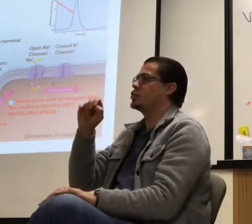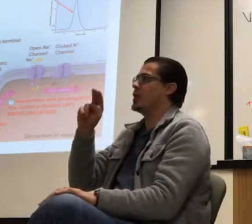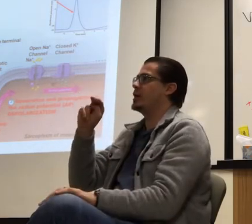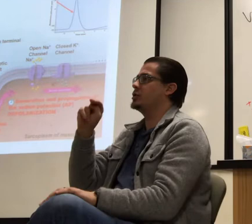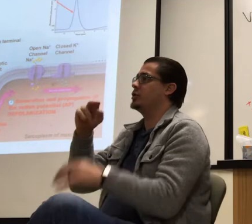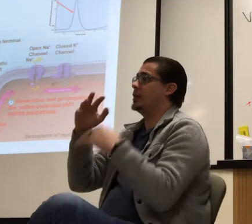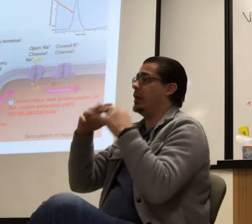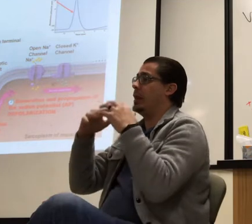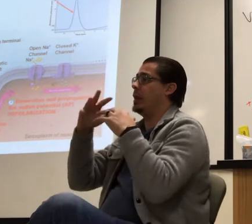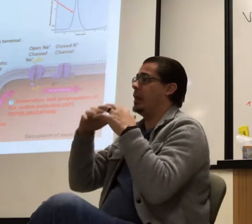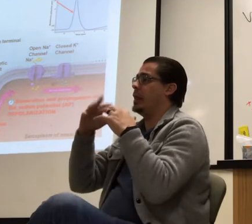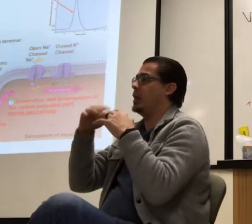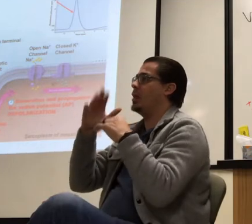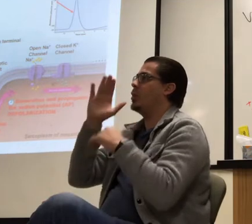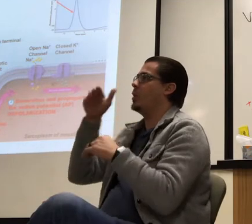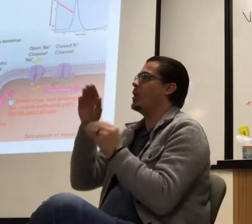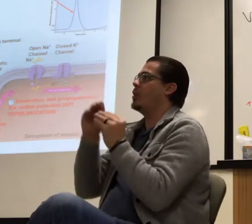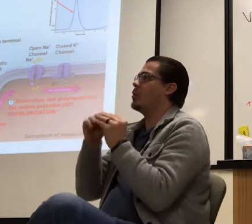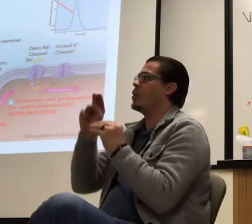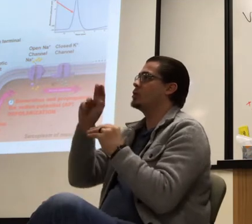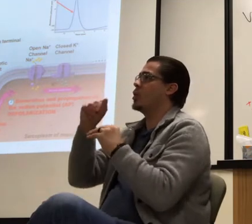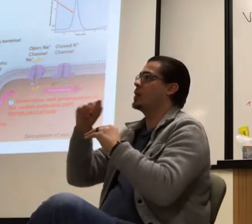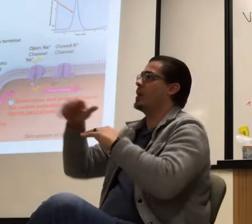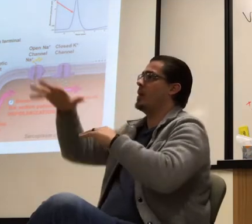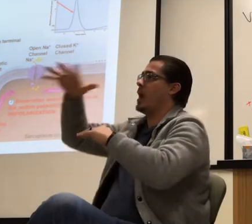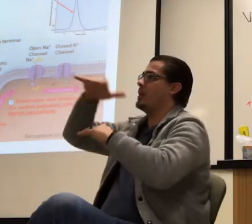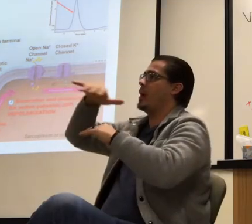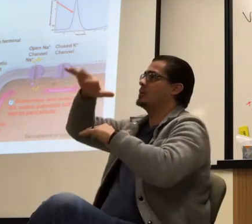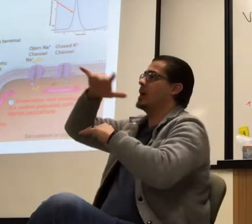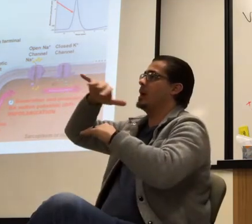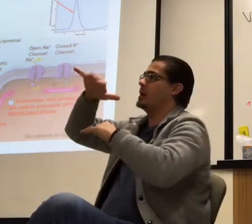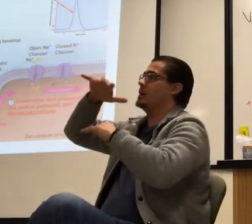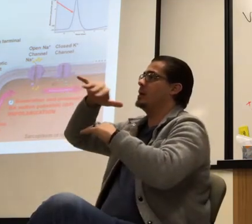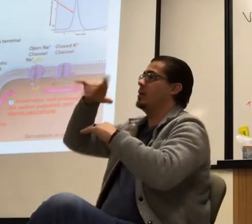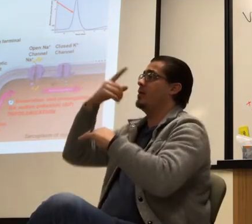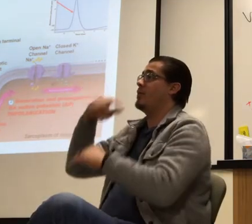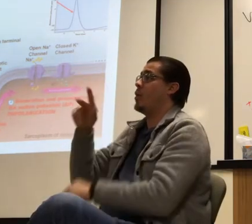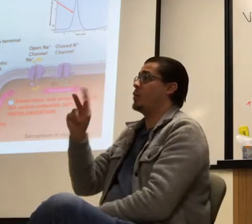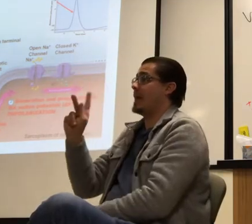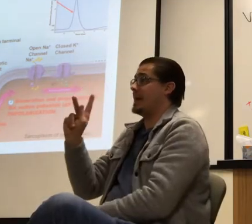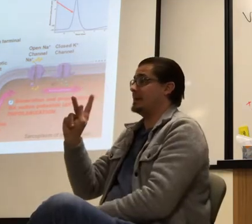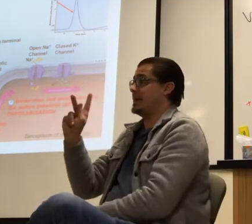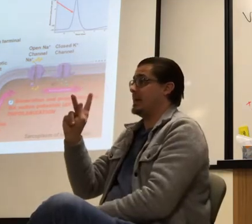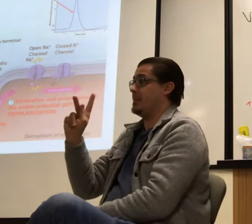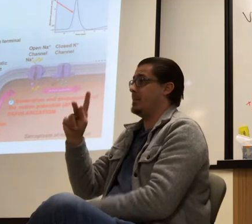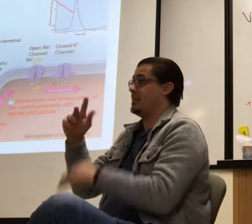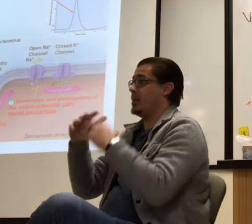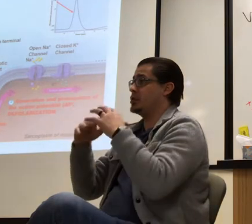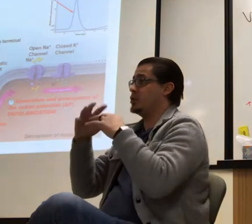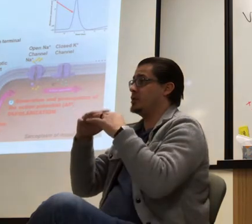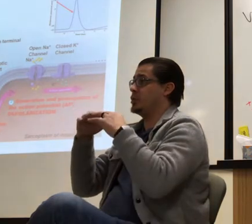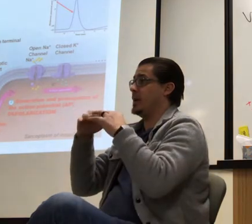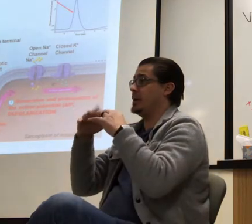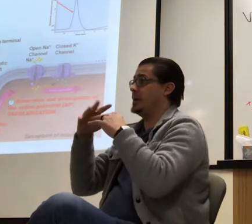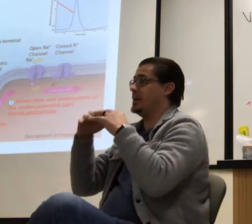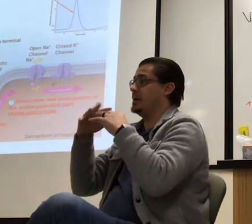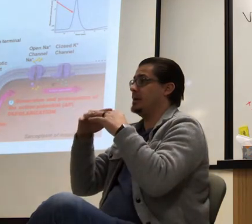so that there's more sodium on the outside. And the concentration gradient for potassium